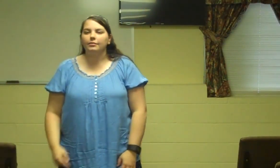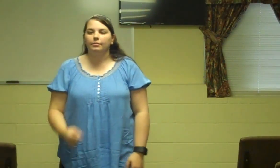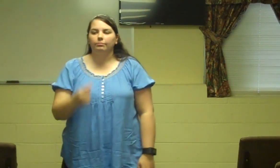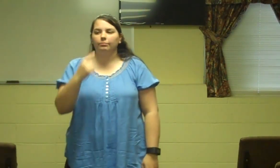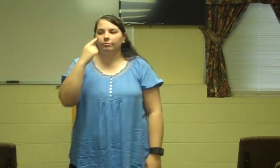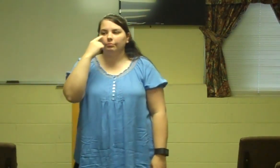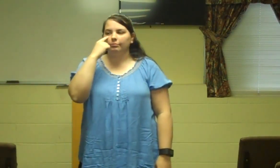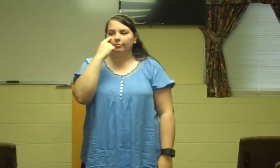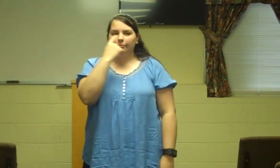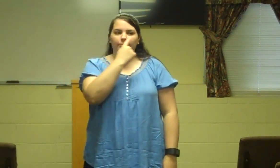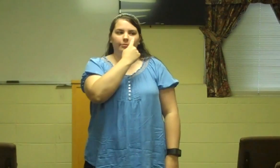Eyes.